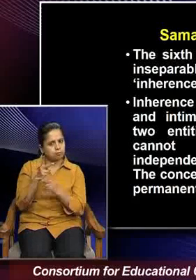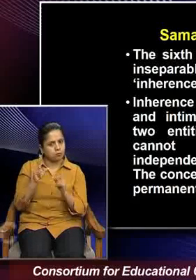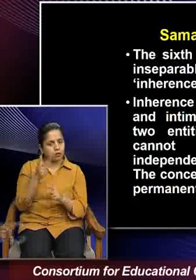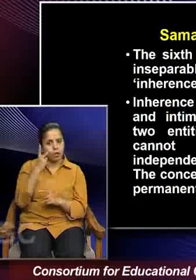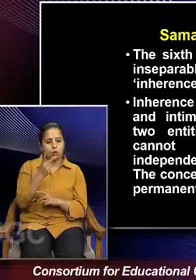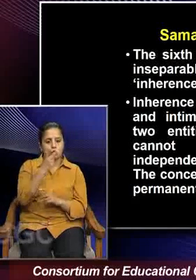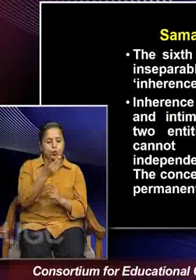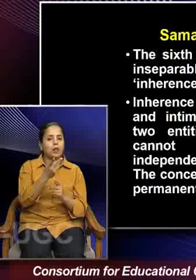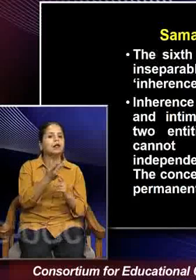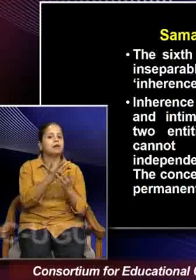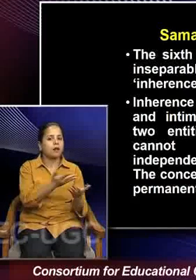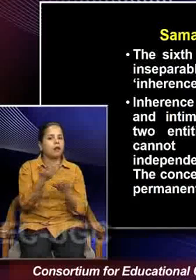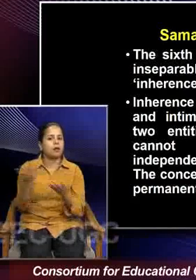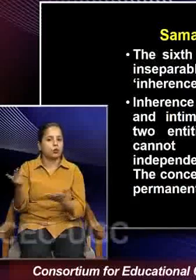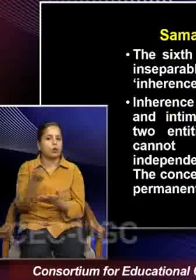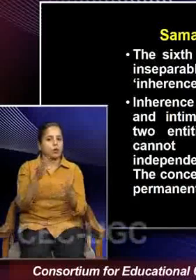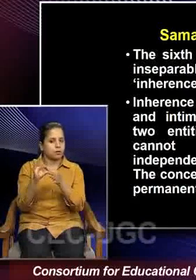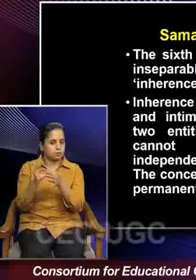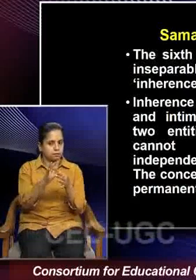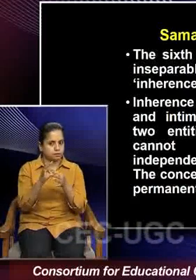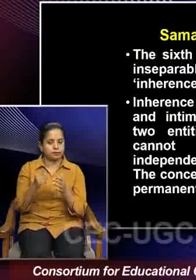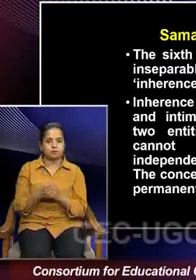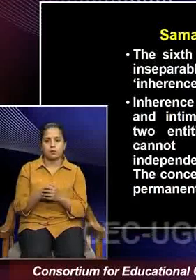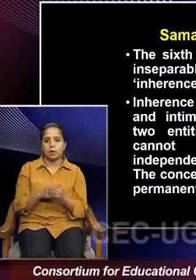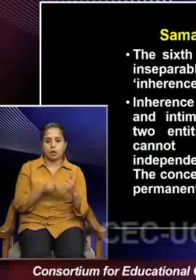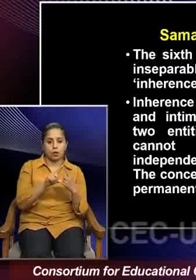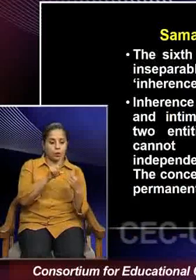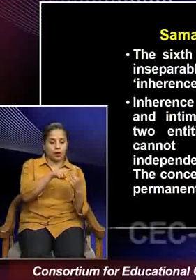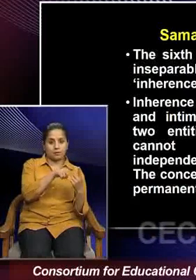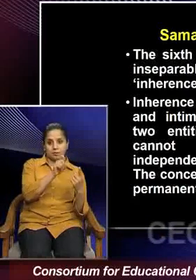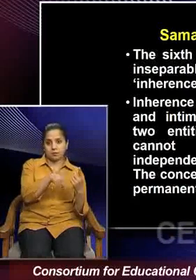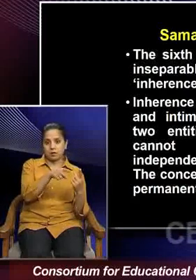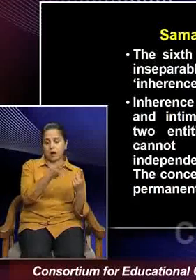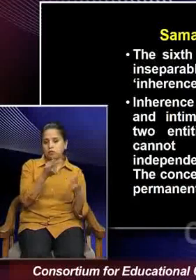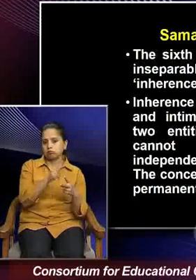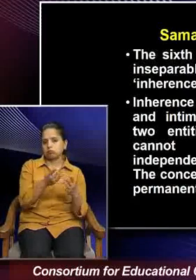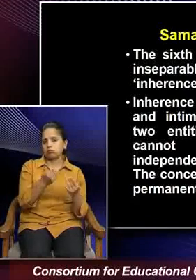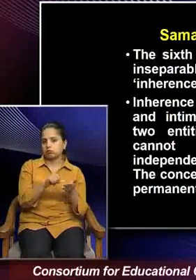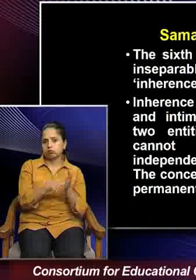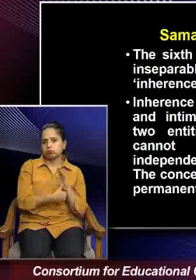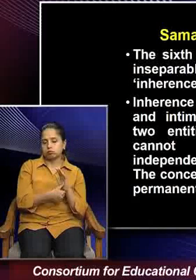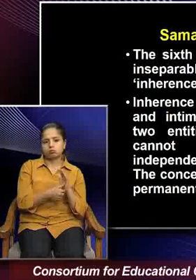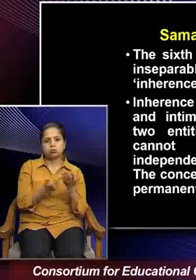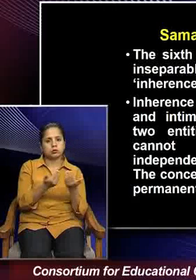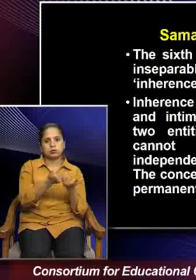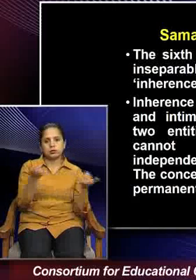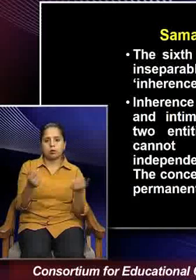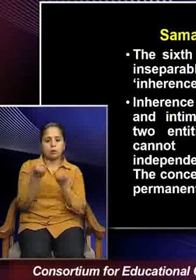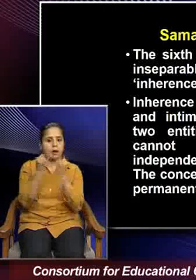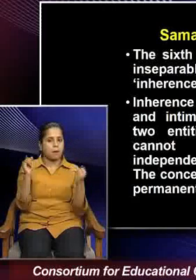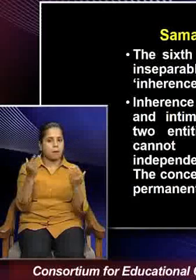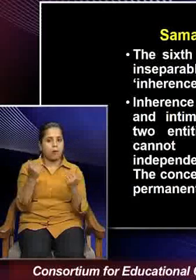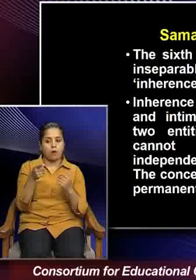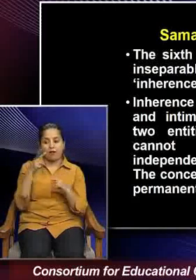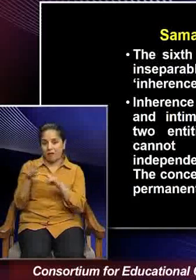two entities, wherein one entity cannot exist separately or independently apart from the